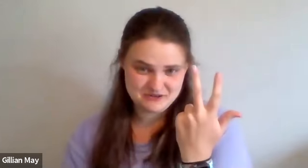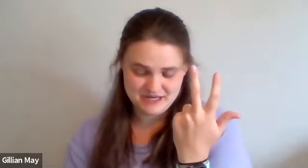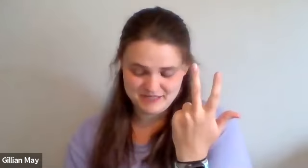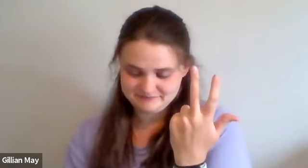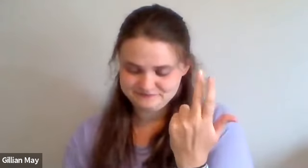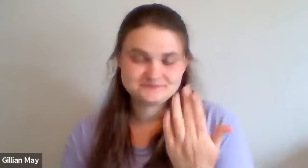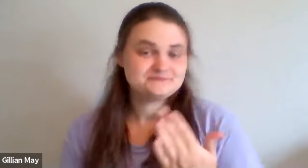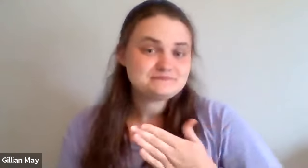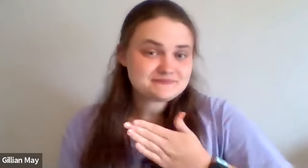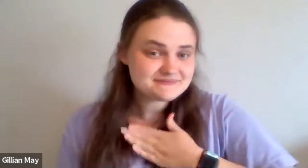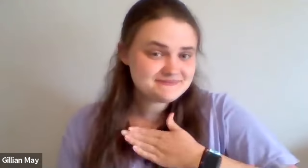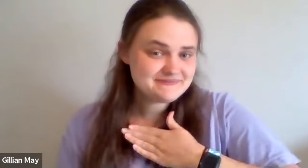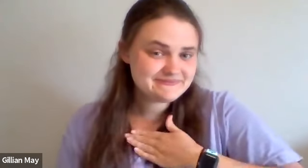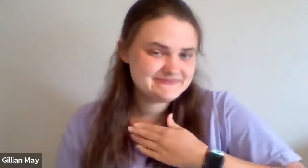3.